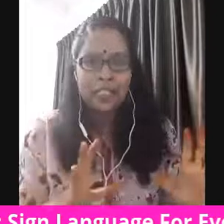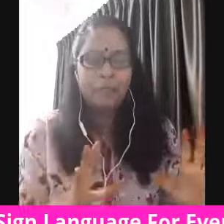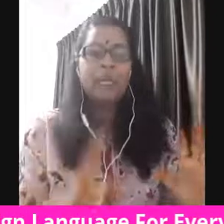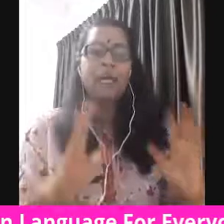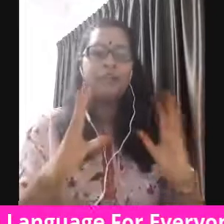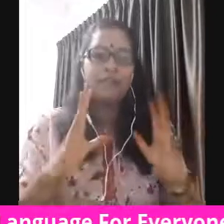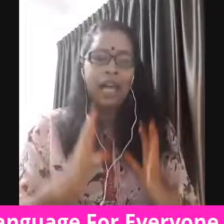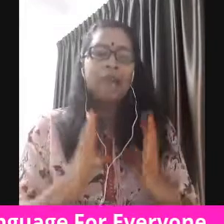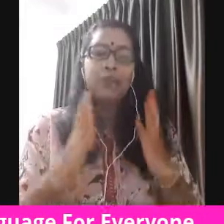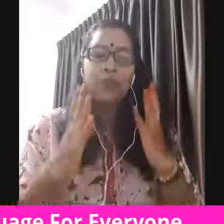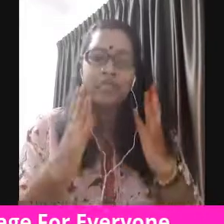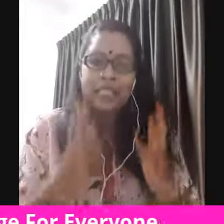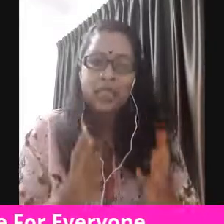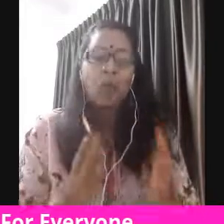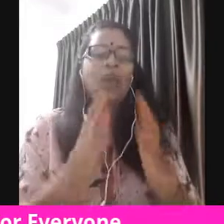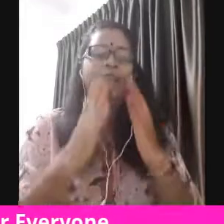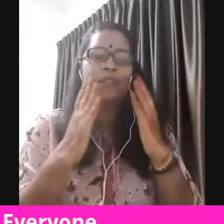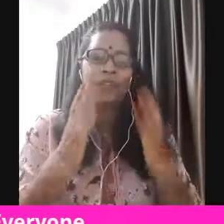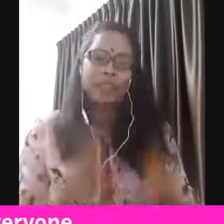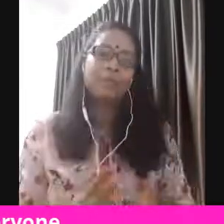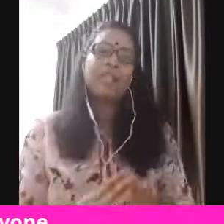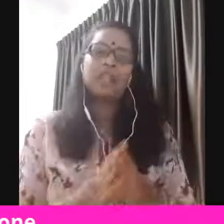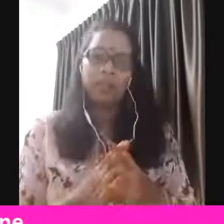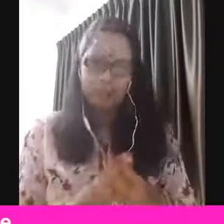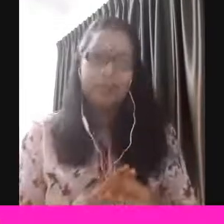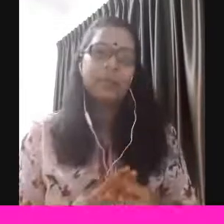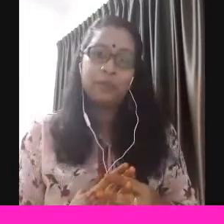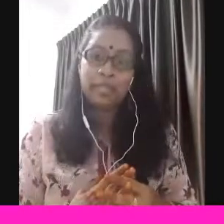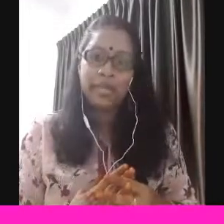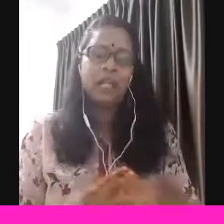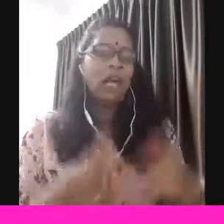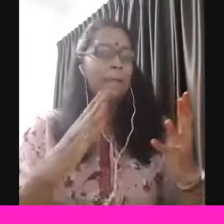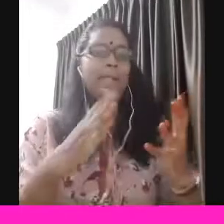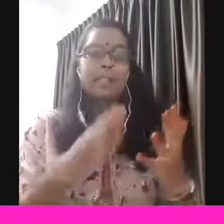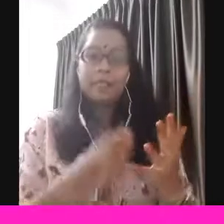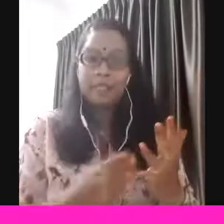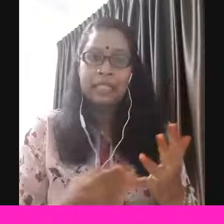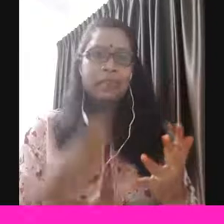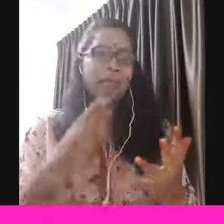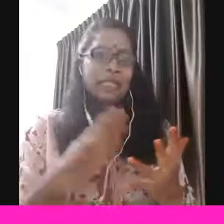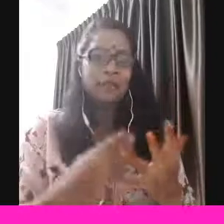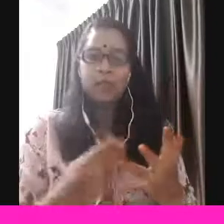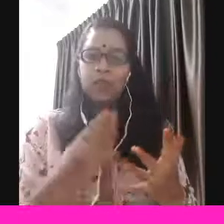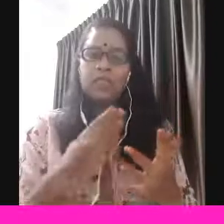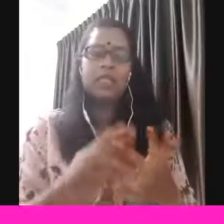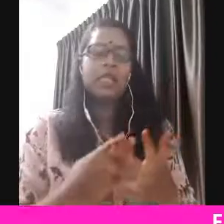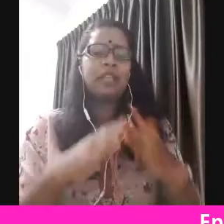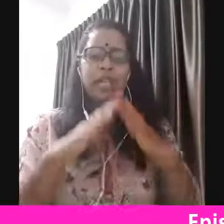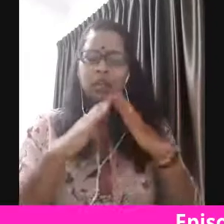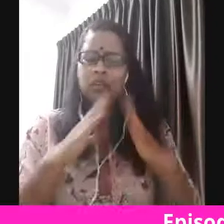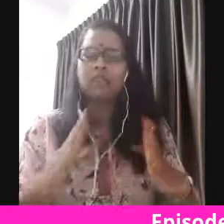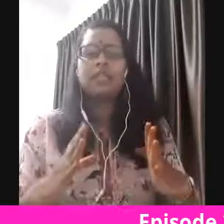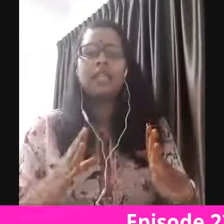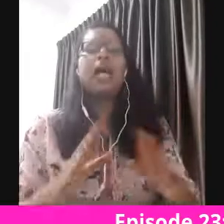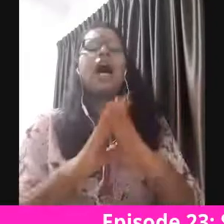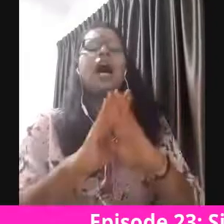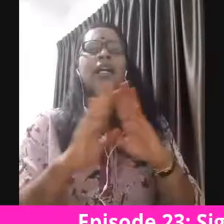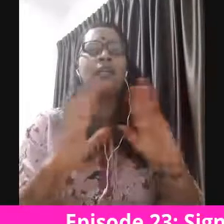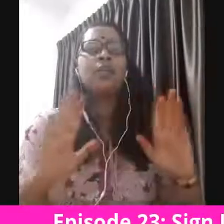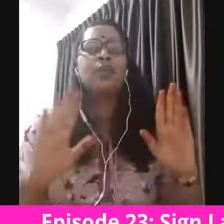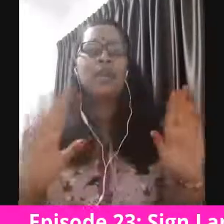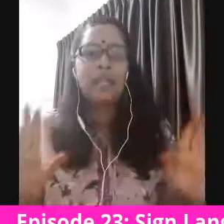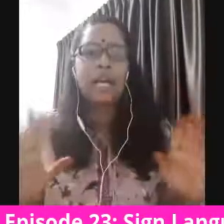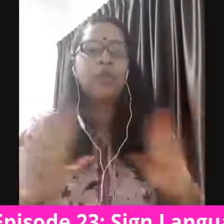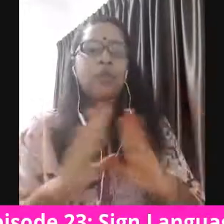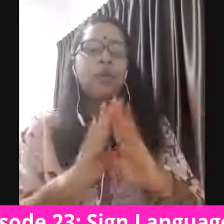Khas teacher, we have to teach whatever subject that we get. Mathematics, Bahasa Melayu, sejarah. We cannot say